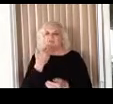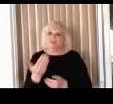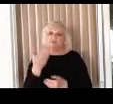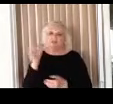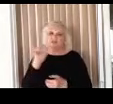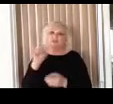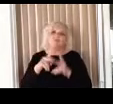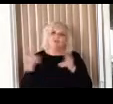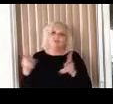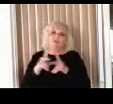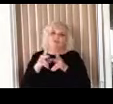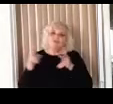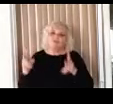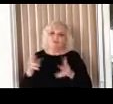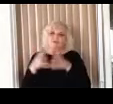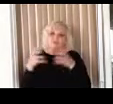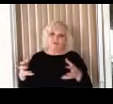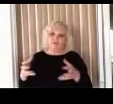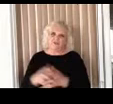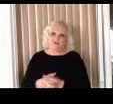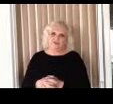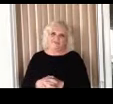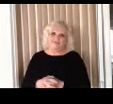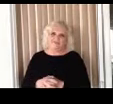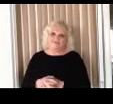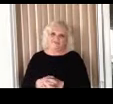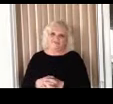very, very much. Love you too.